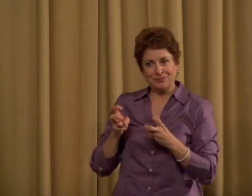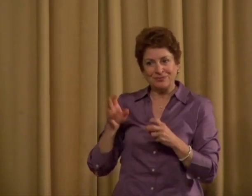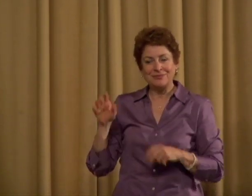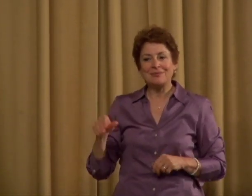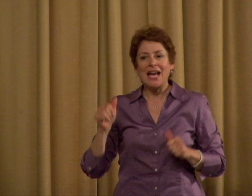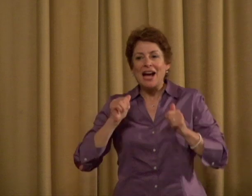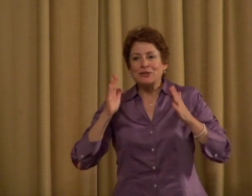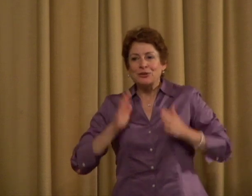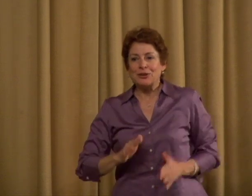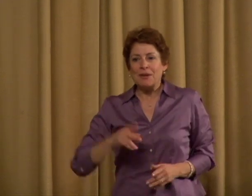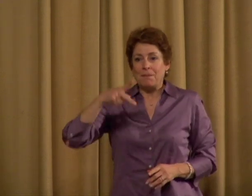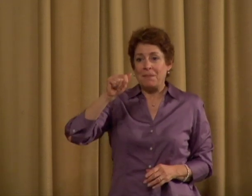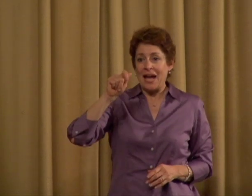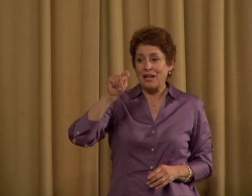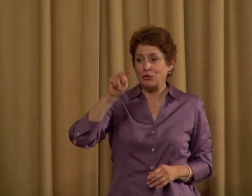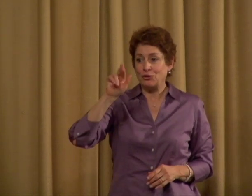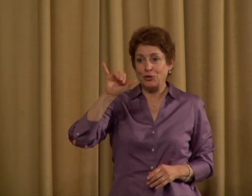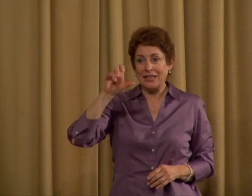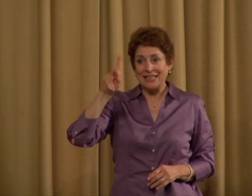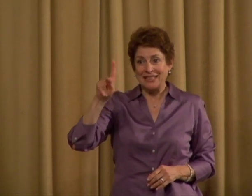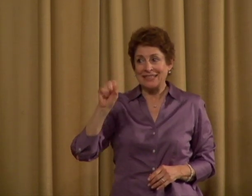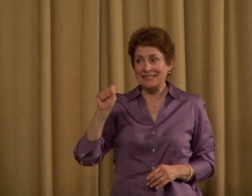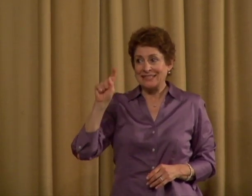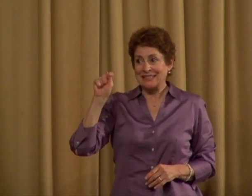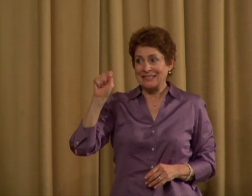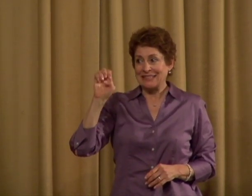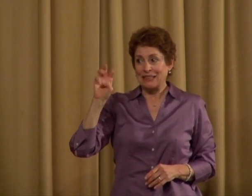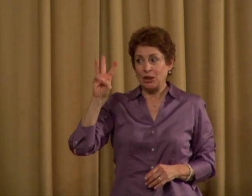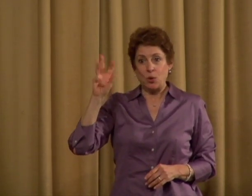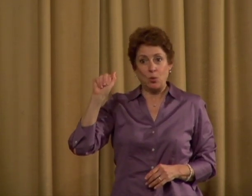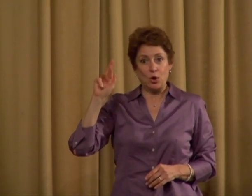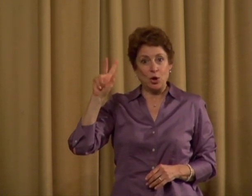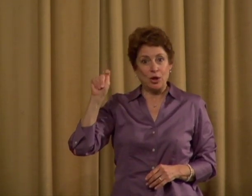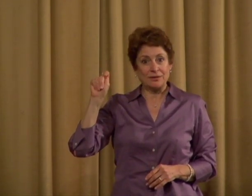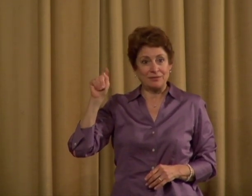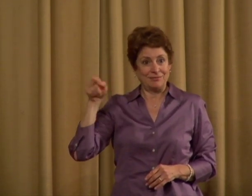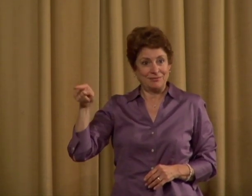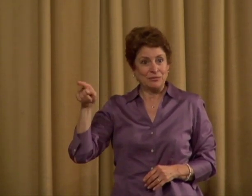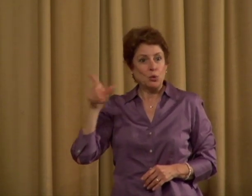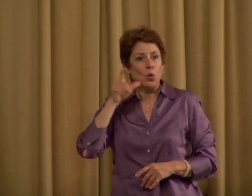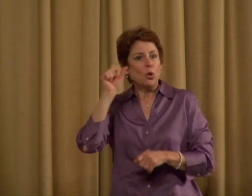I would like to get the actor Patrick,